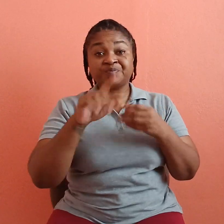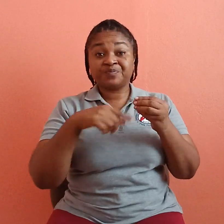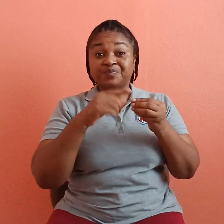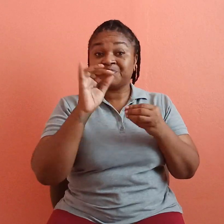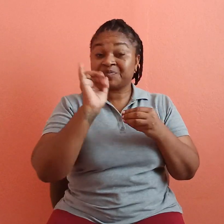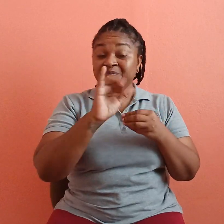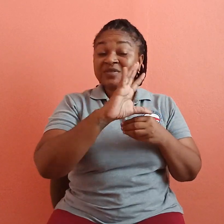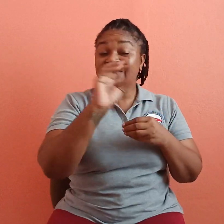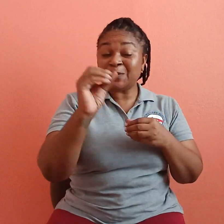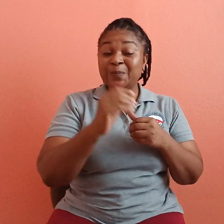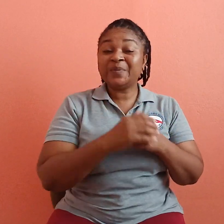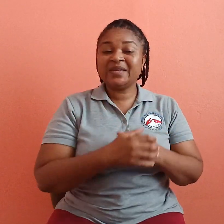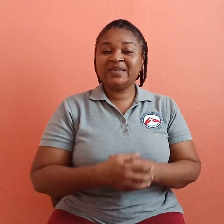company.